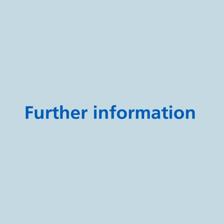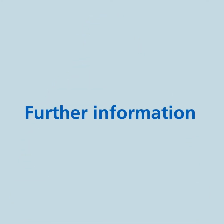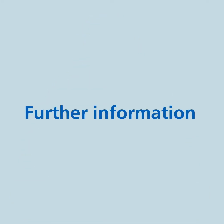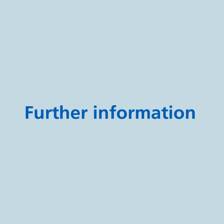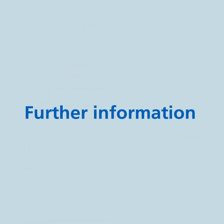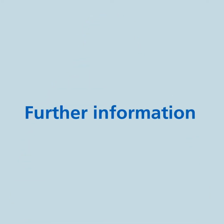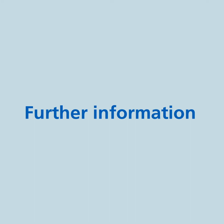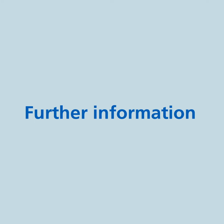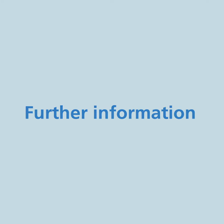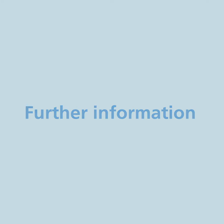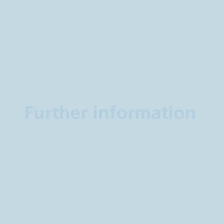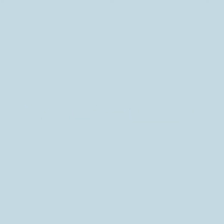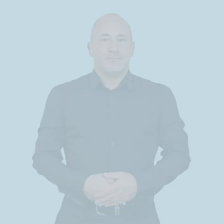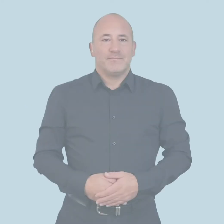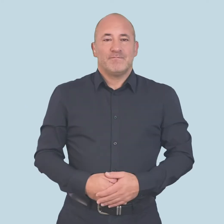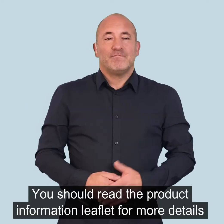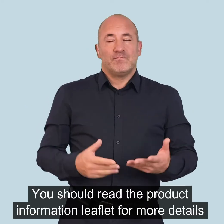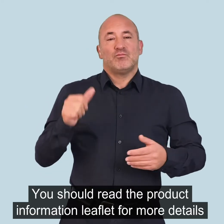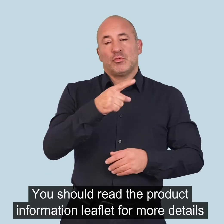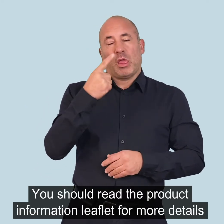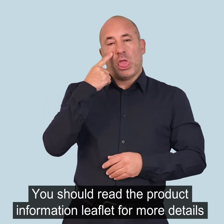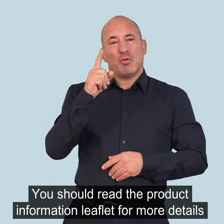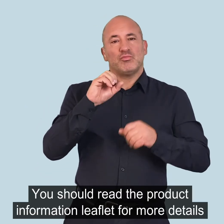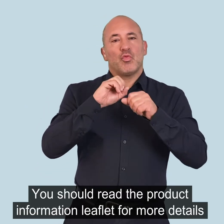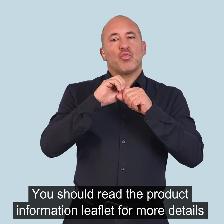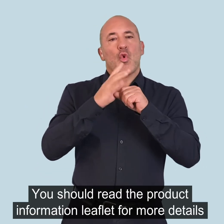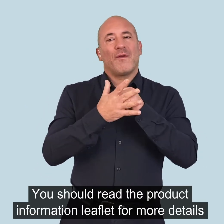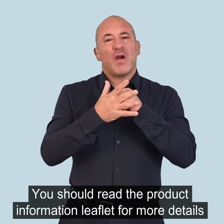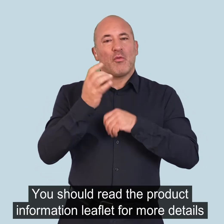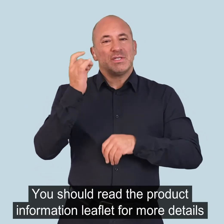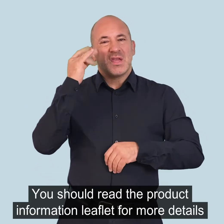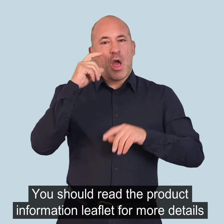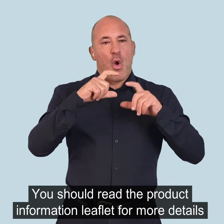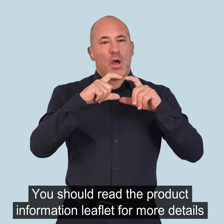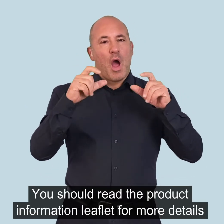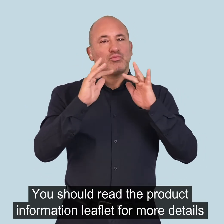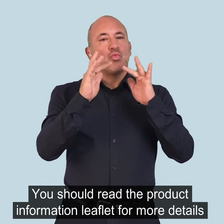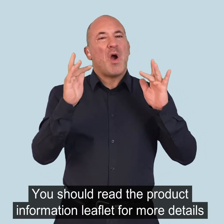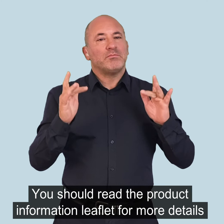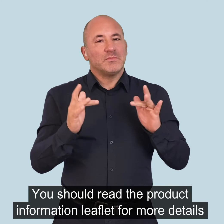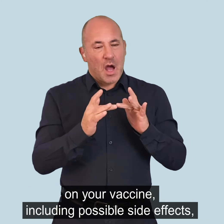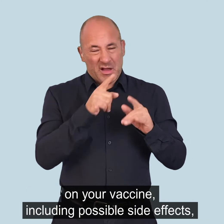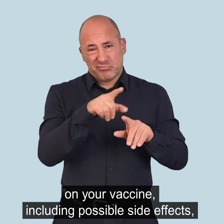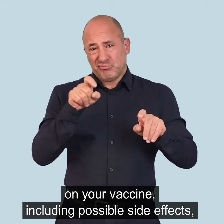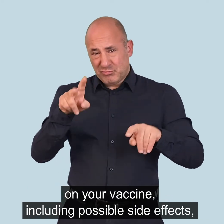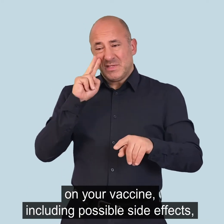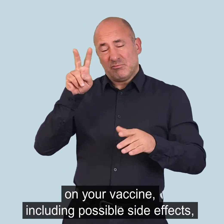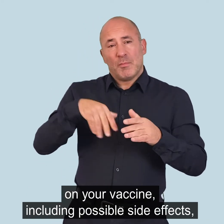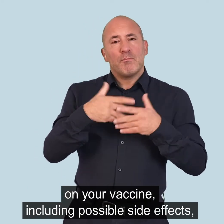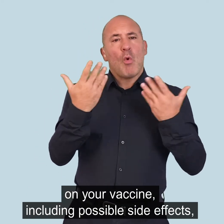Further information. You should read the product information leaflet for more details on your vaccine, including